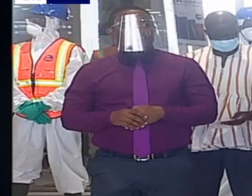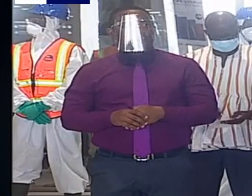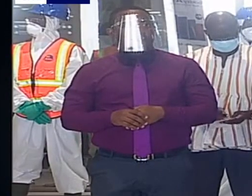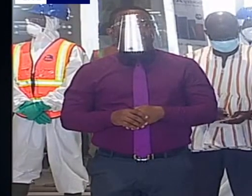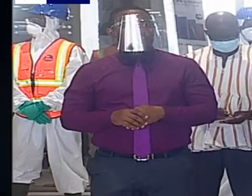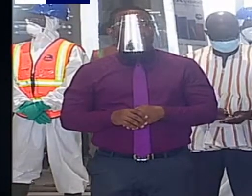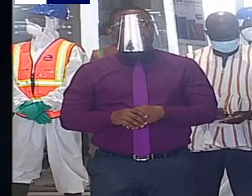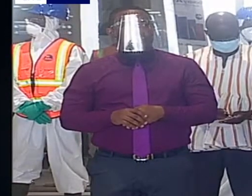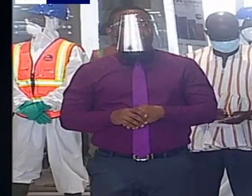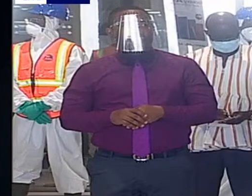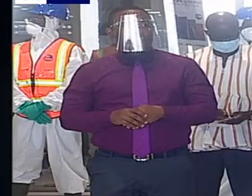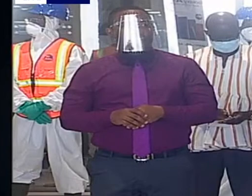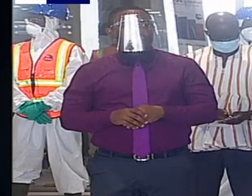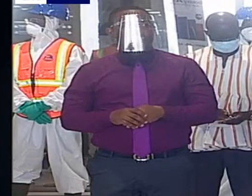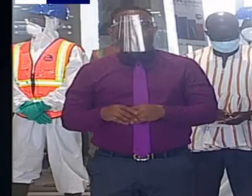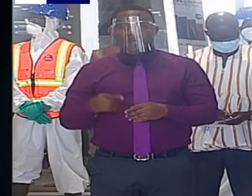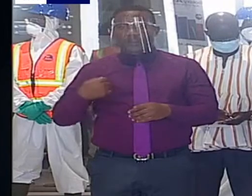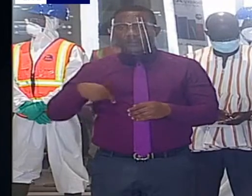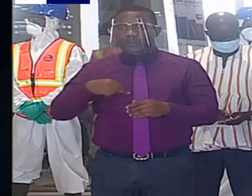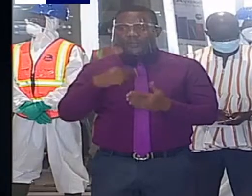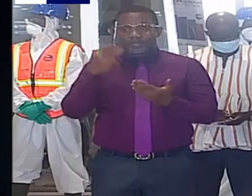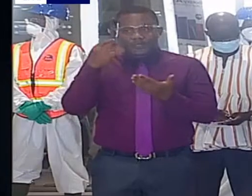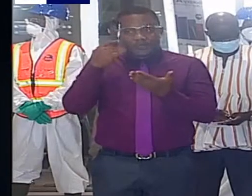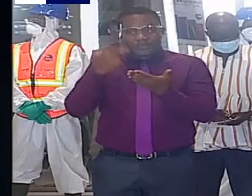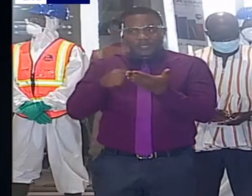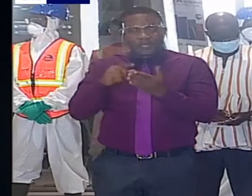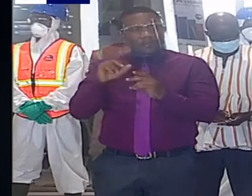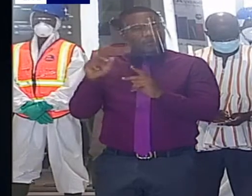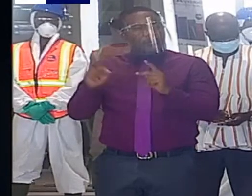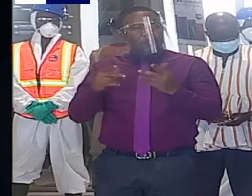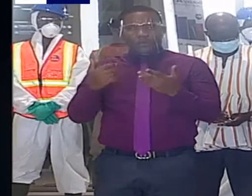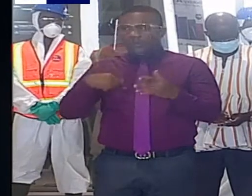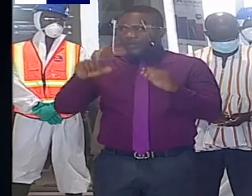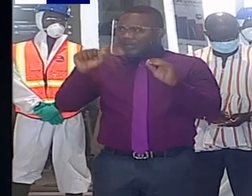the maximum number of passengers that we can receive here